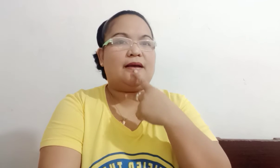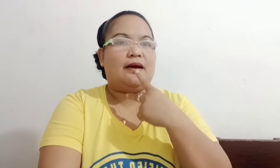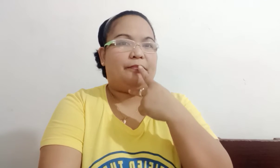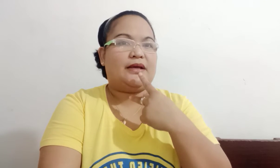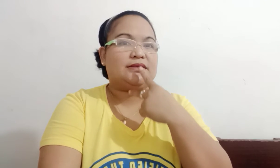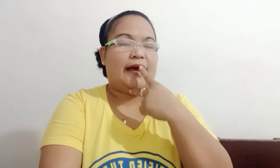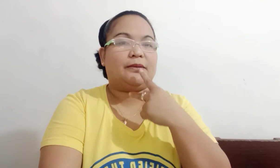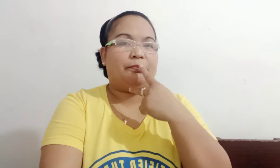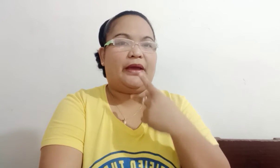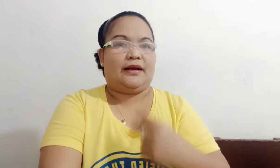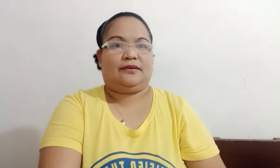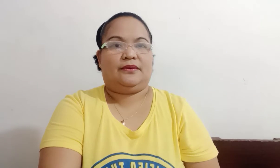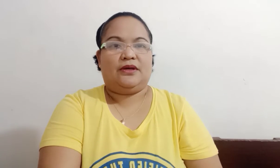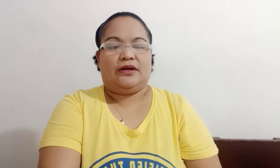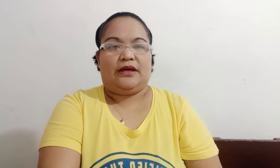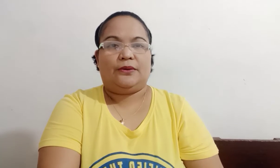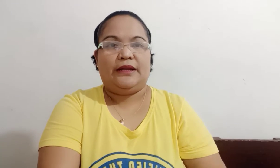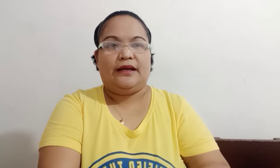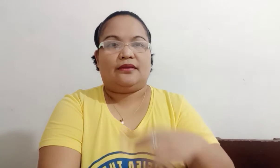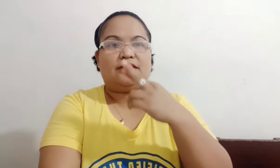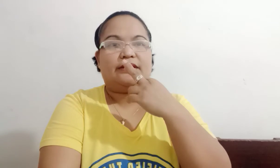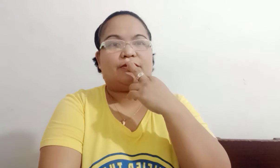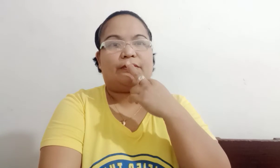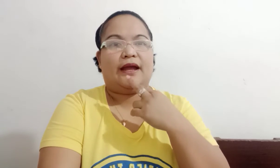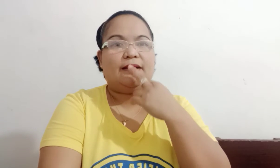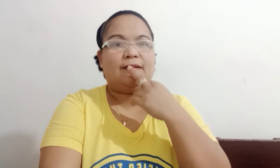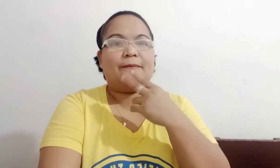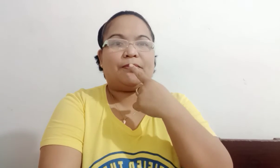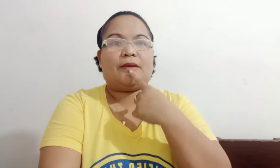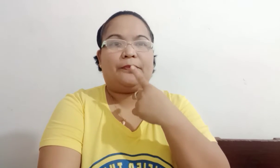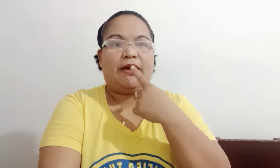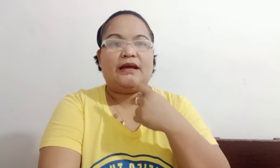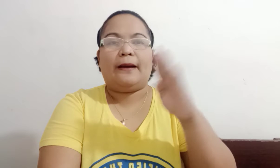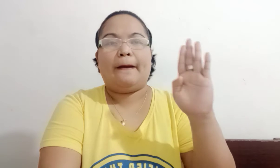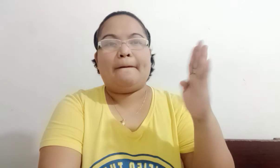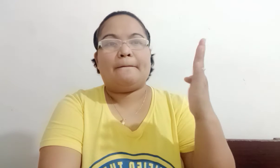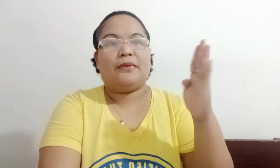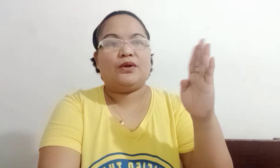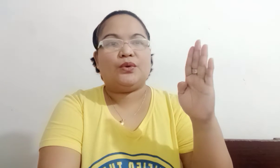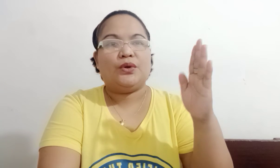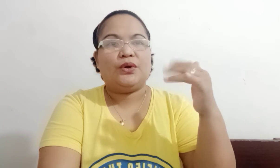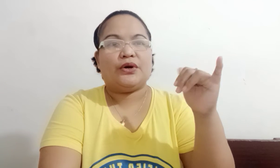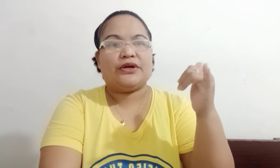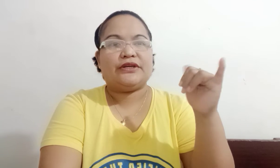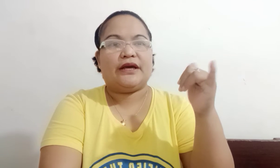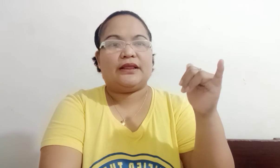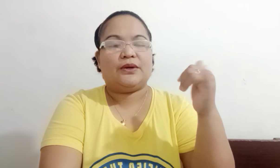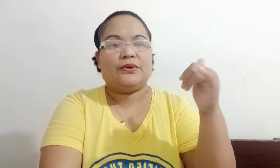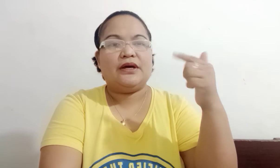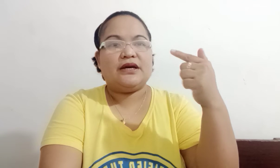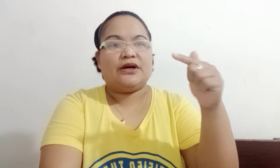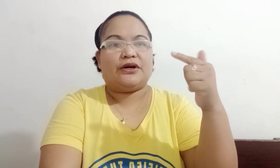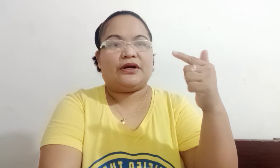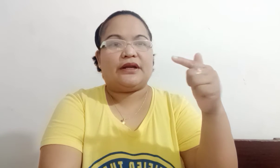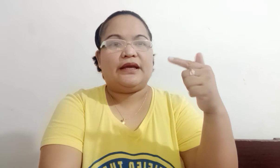P sign, pink. Okay, ulit, this is red, pink, blue, yellow, green,